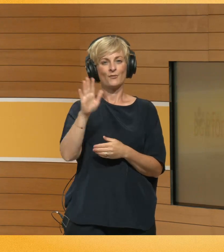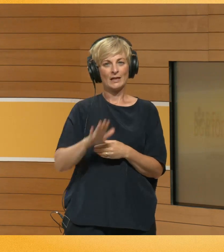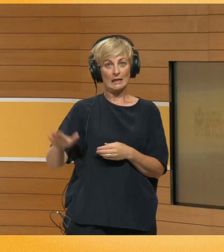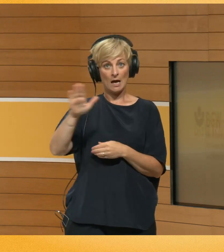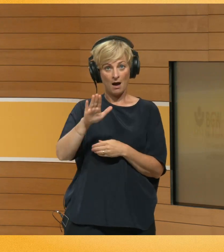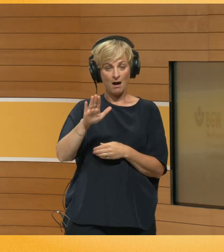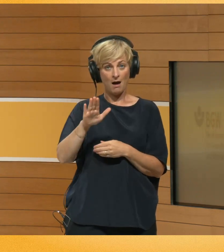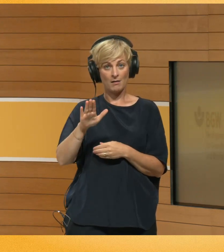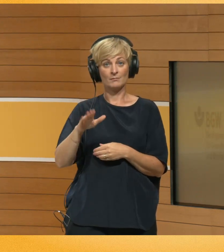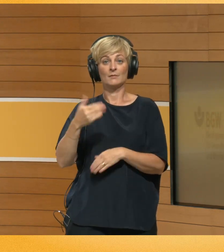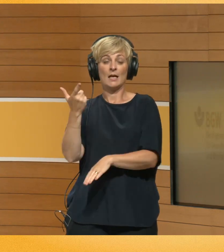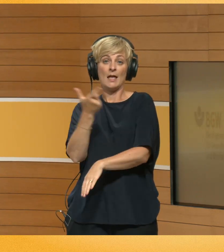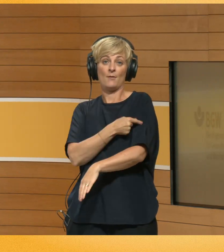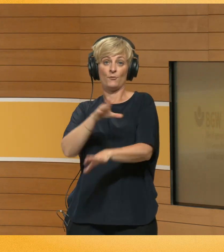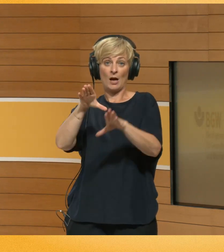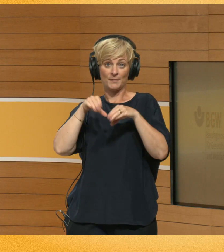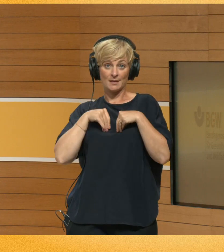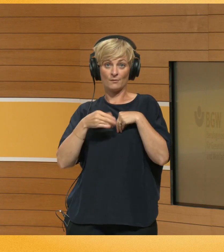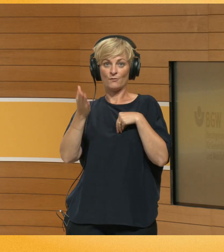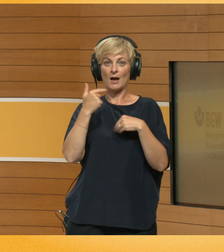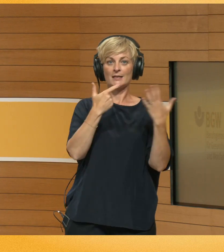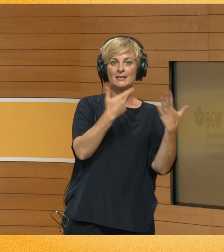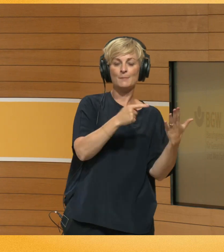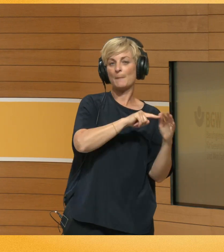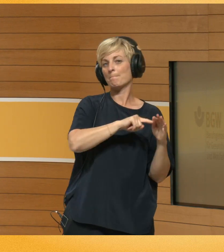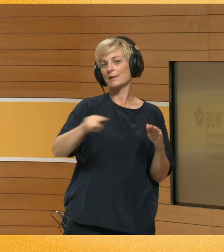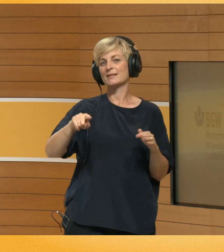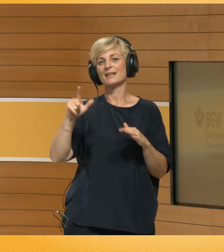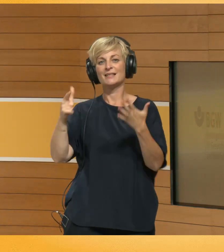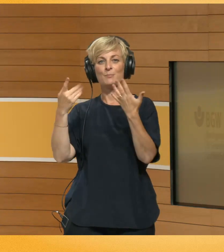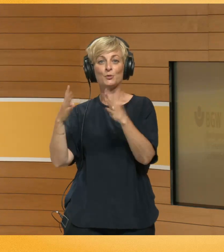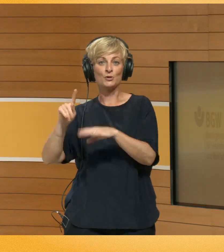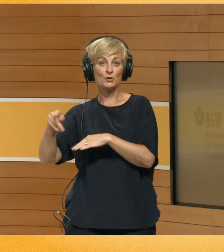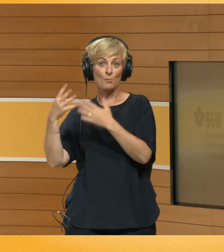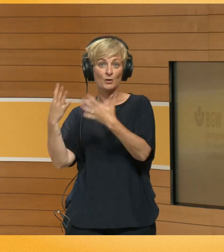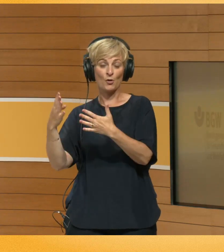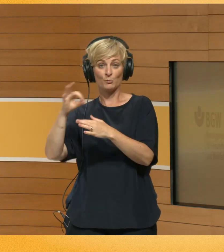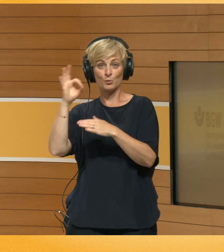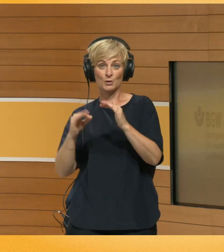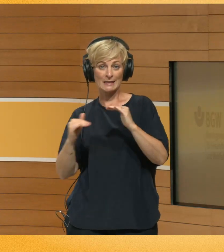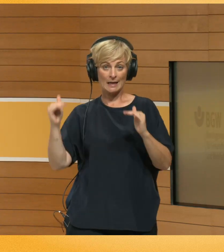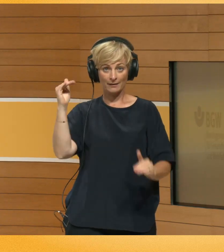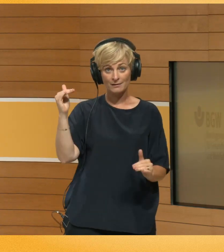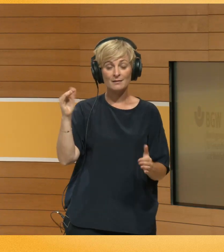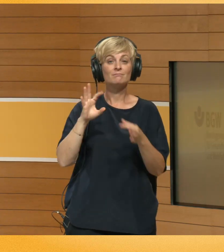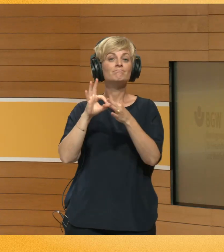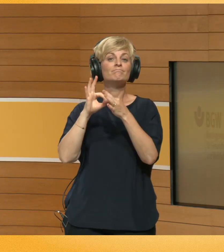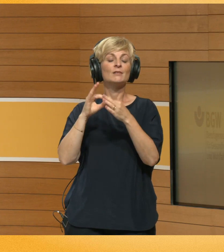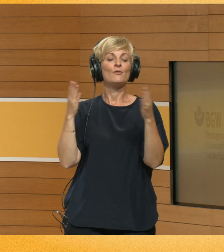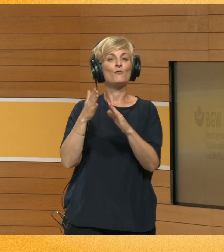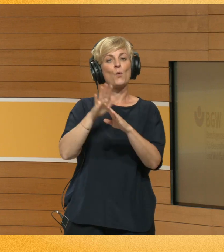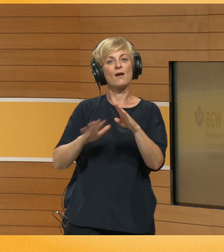30 countries that this review had surveyed, including Ghana,